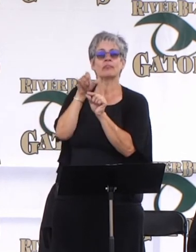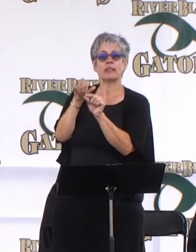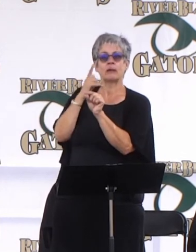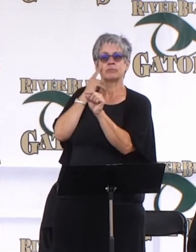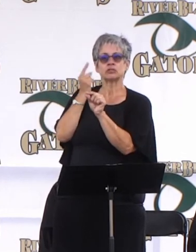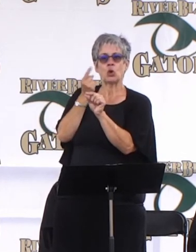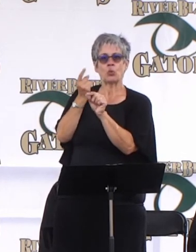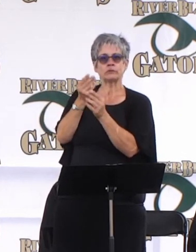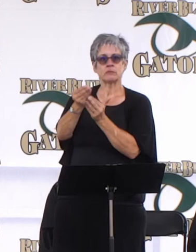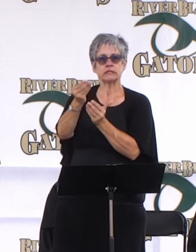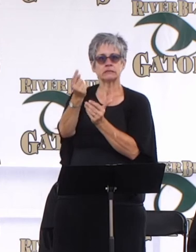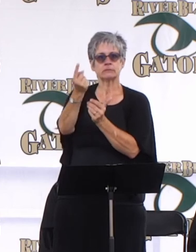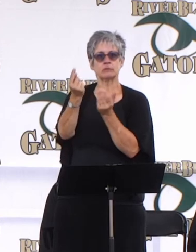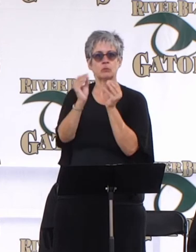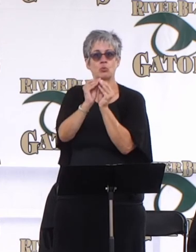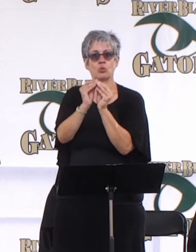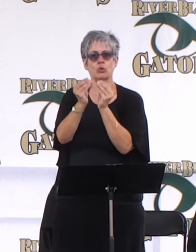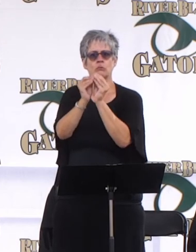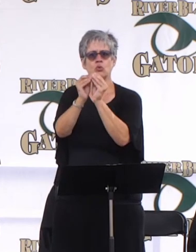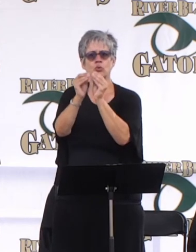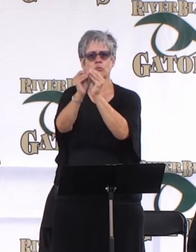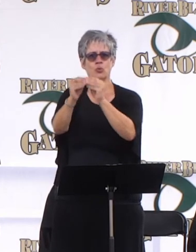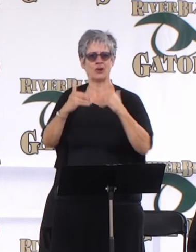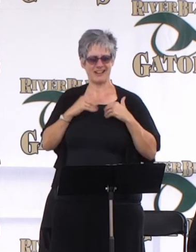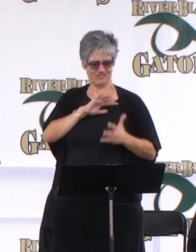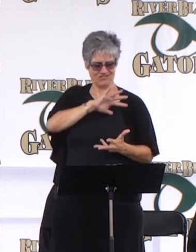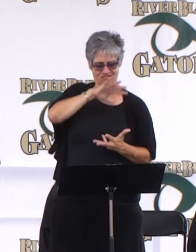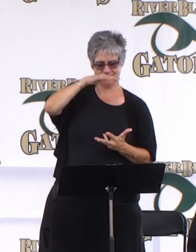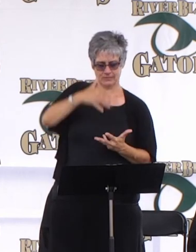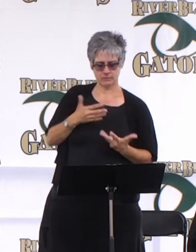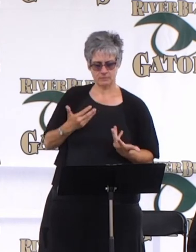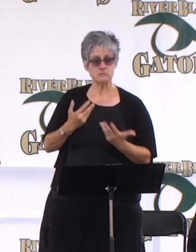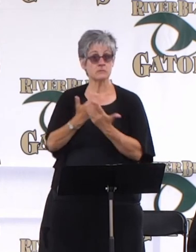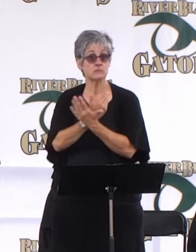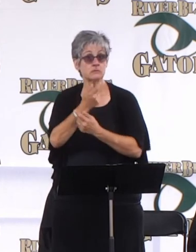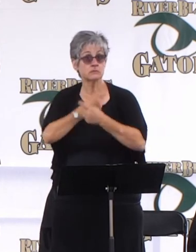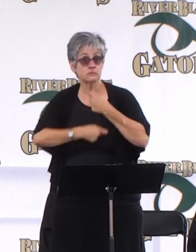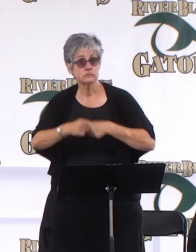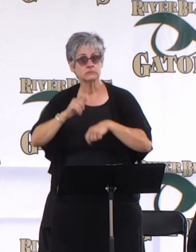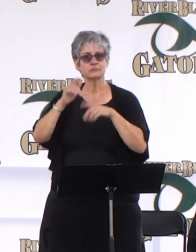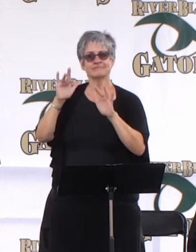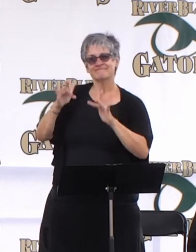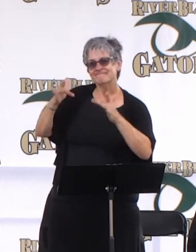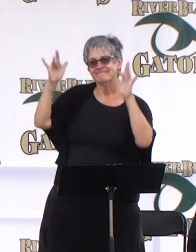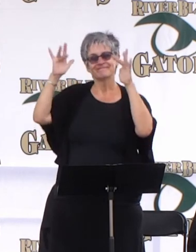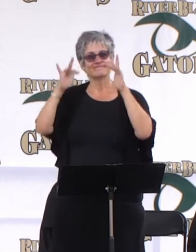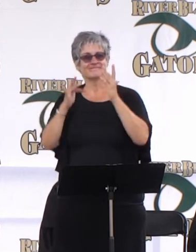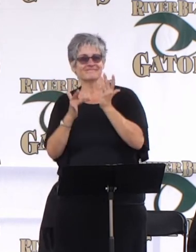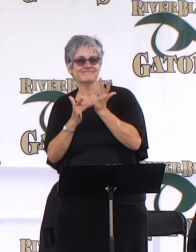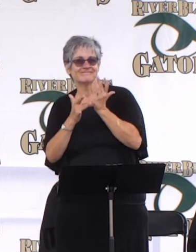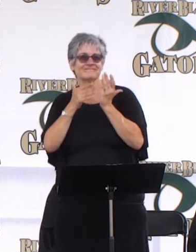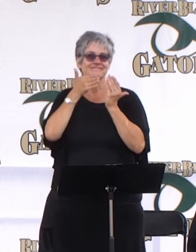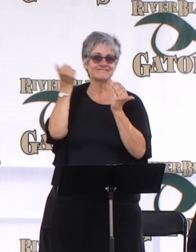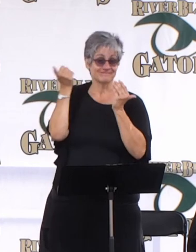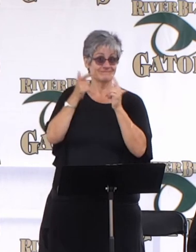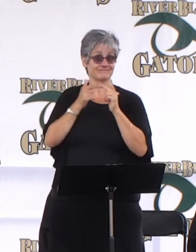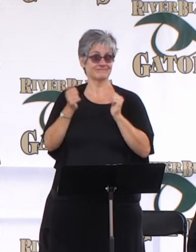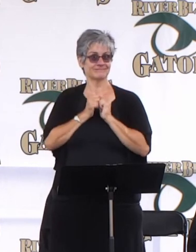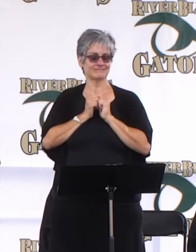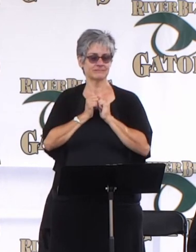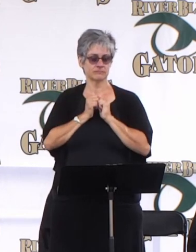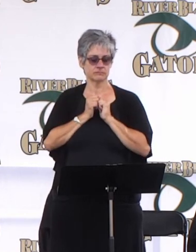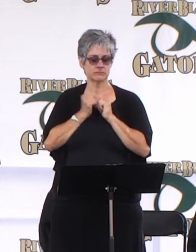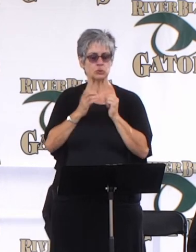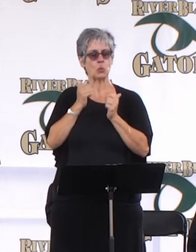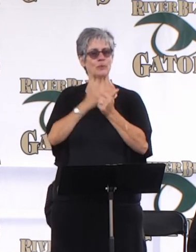there is always something more to have, something newer, something shinier, something better. And so